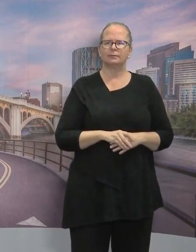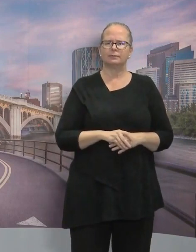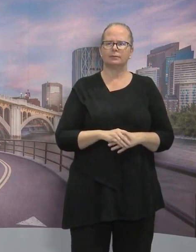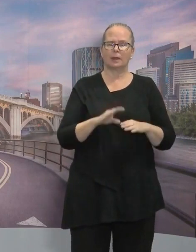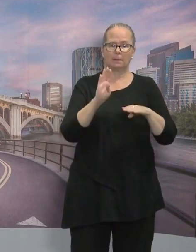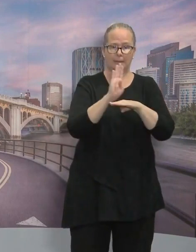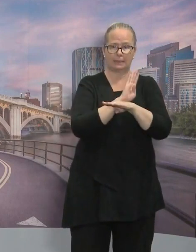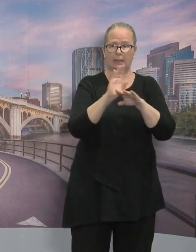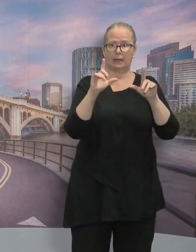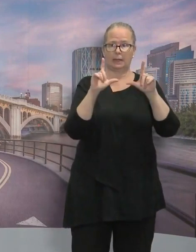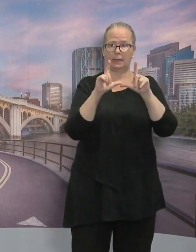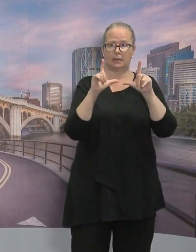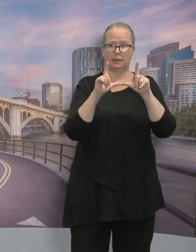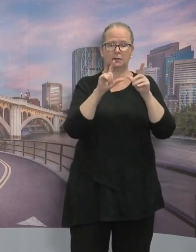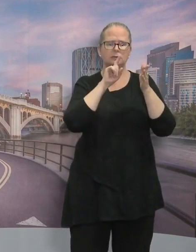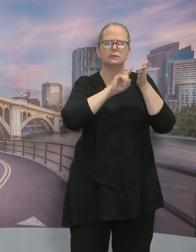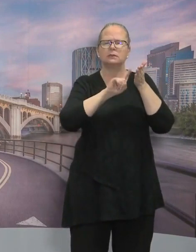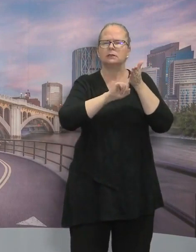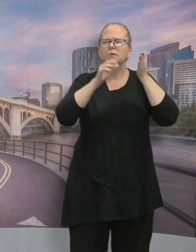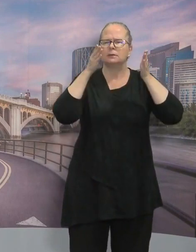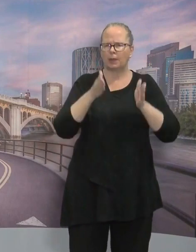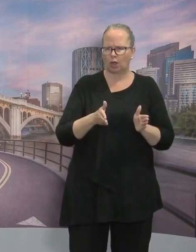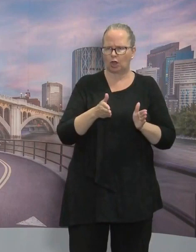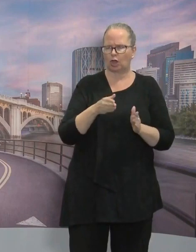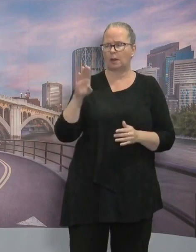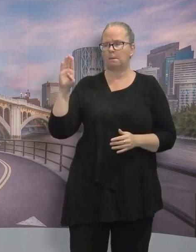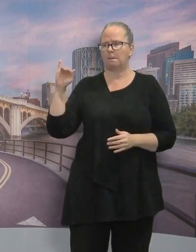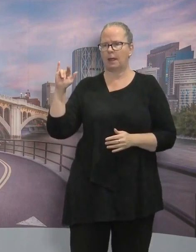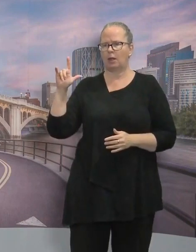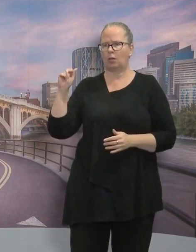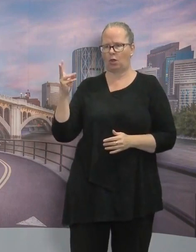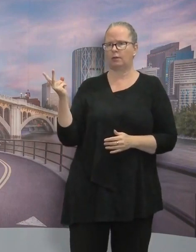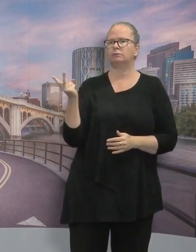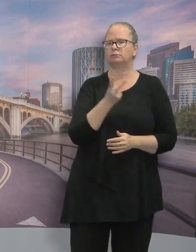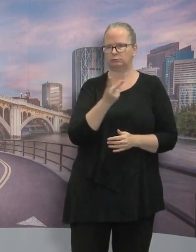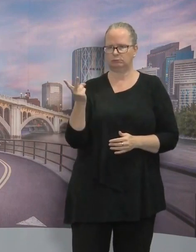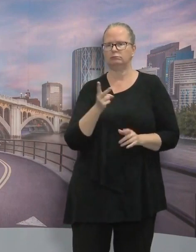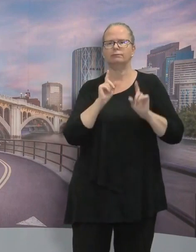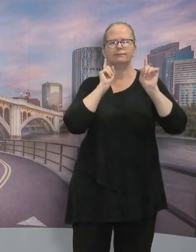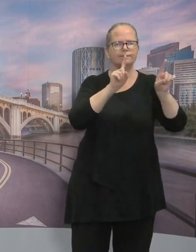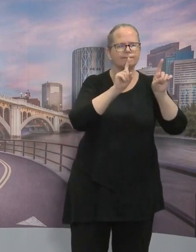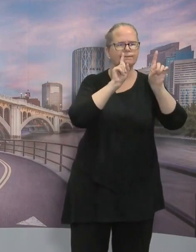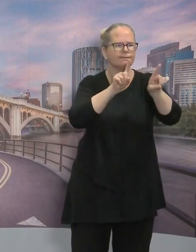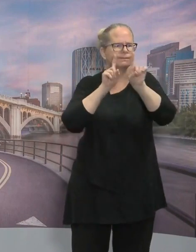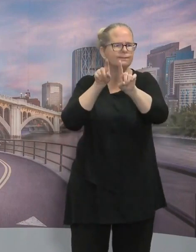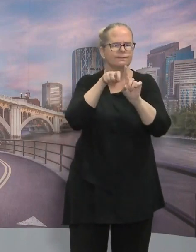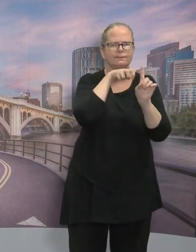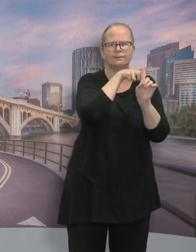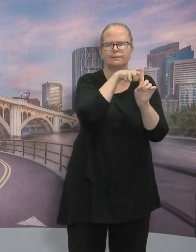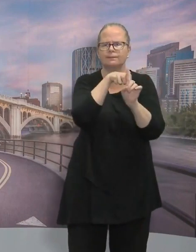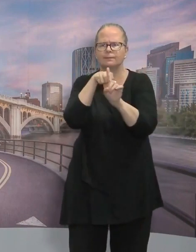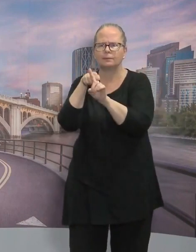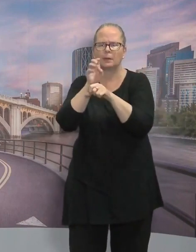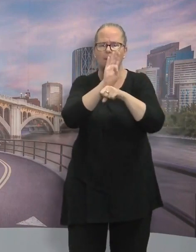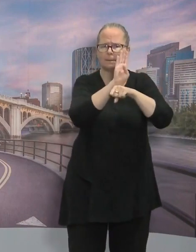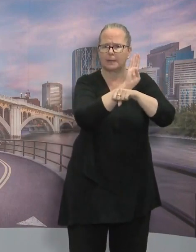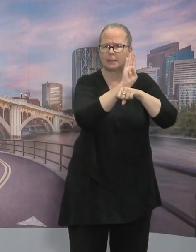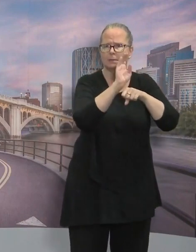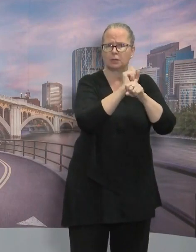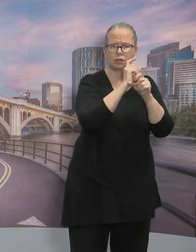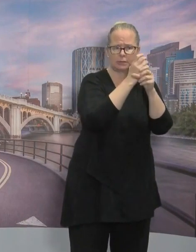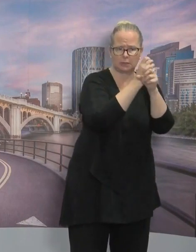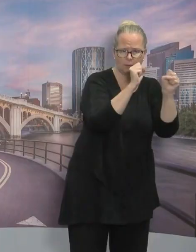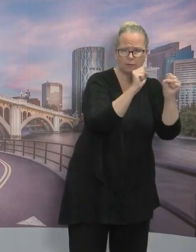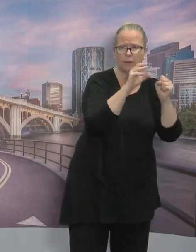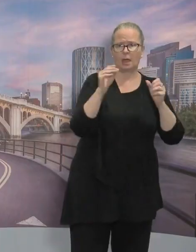peace officers will continue to be visible in our community to help ensure the safety of citizens, staff, and patrons of